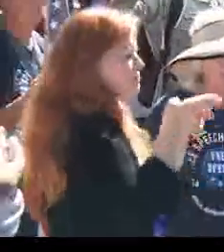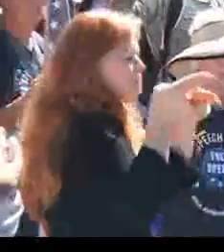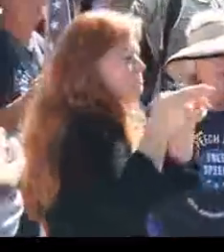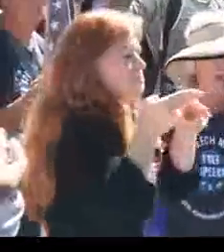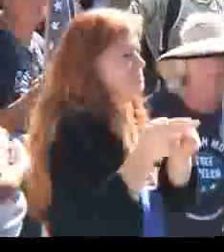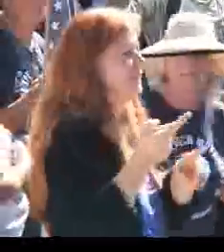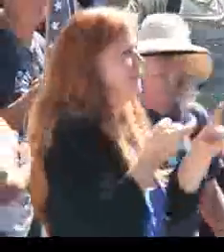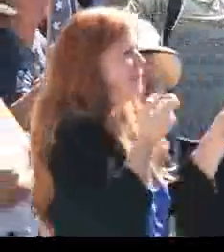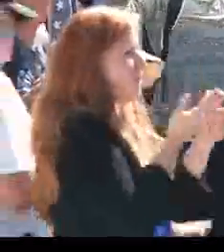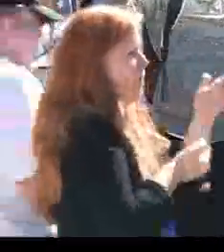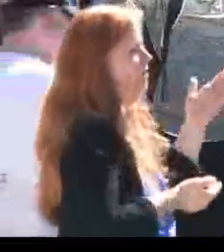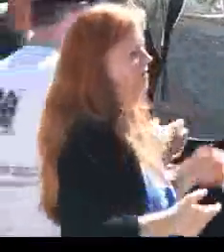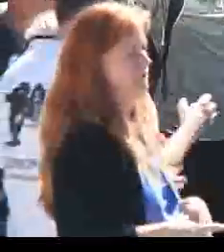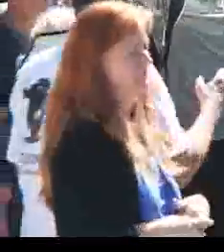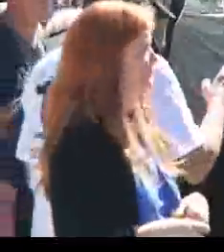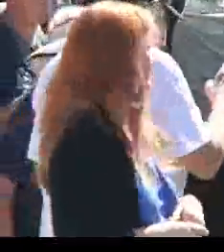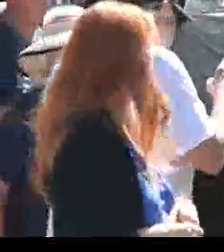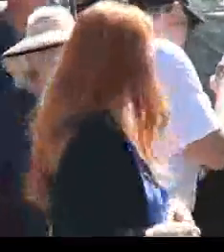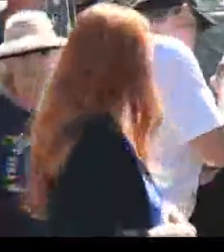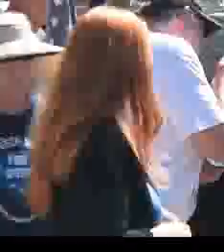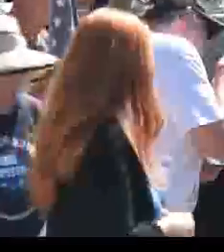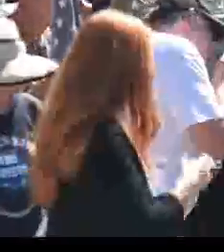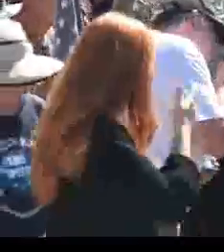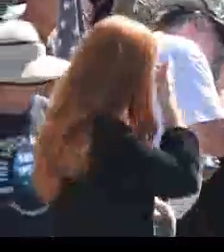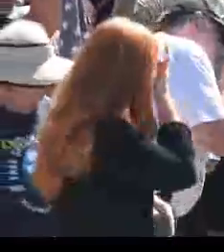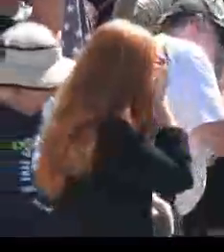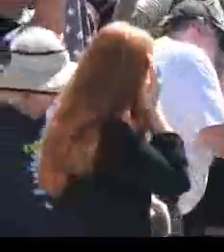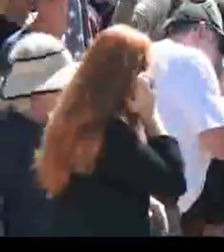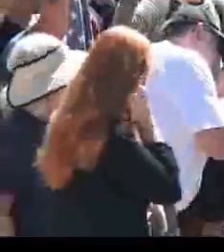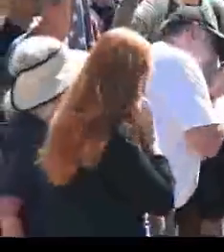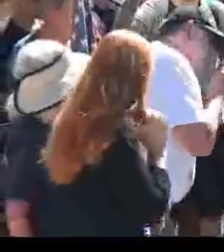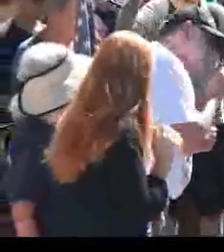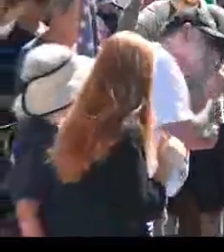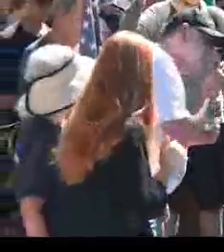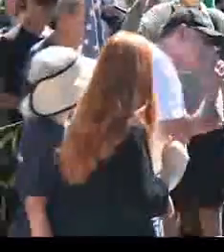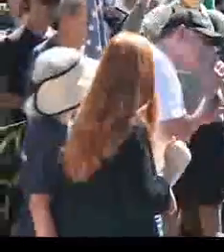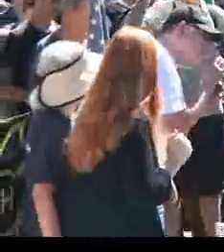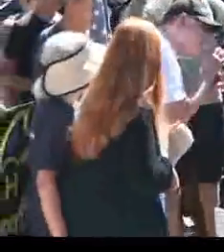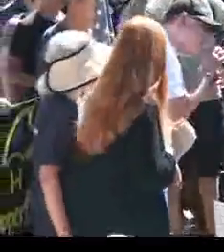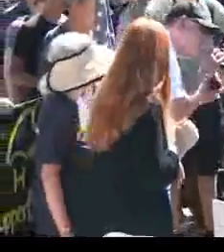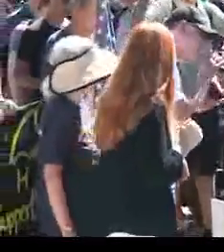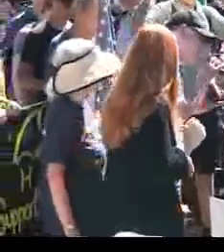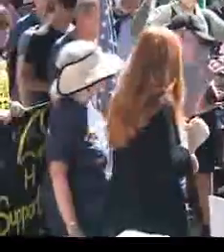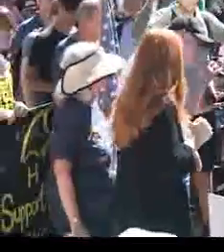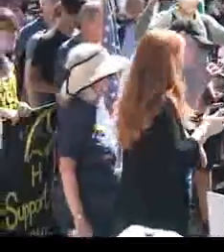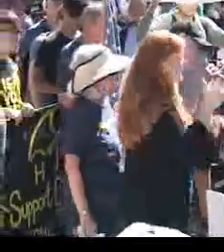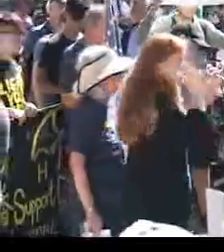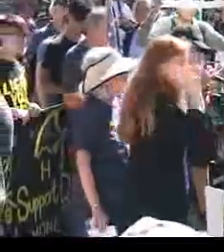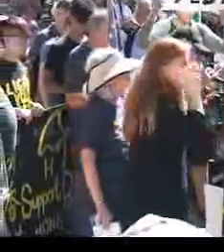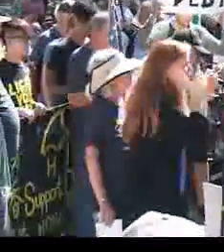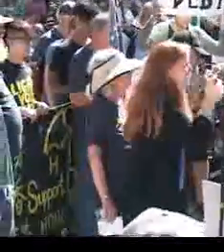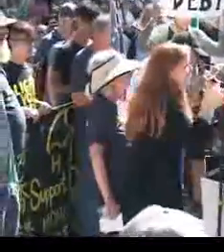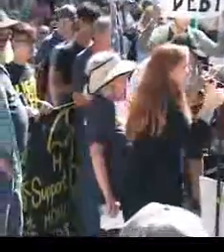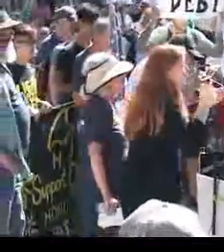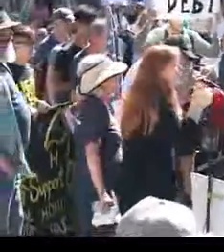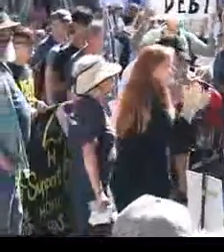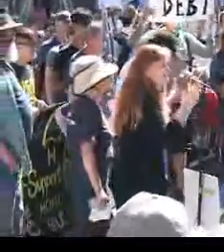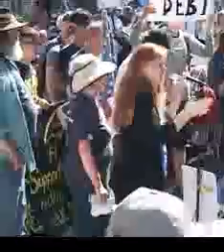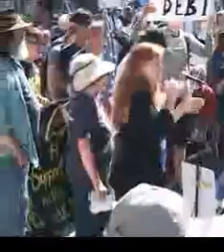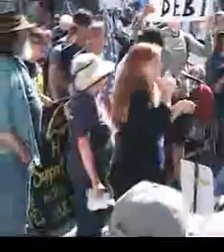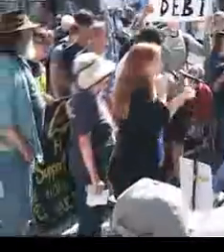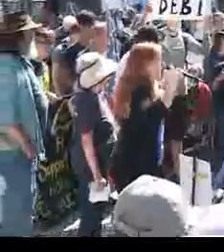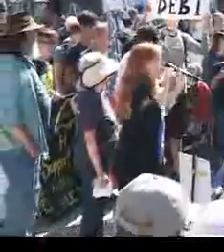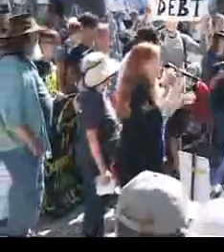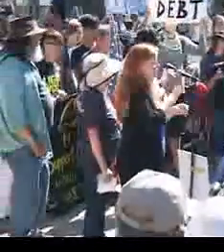excerpts from both of them. Whoops. Because our direct connection failed, you have to listen closely. This may not be loud